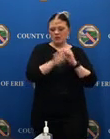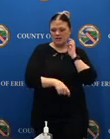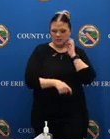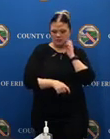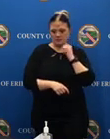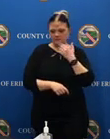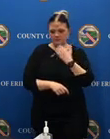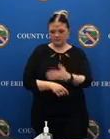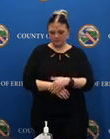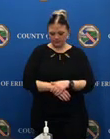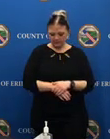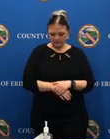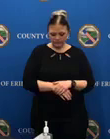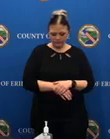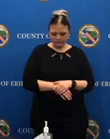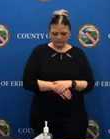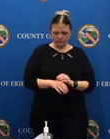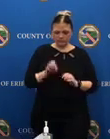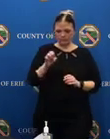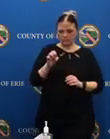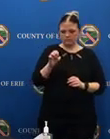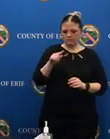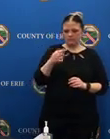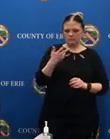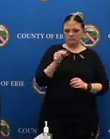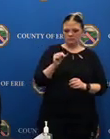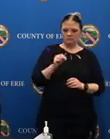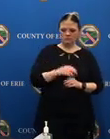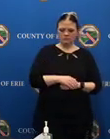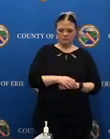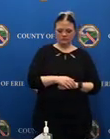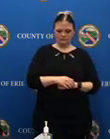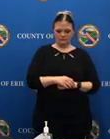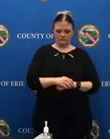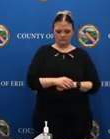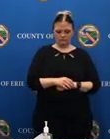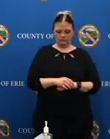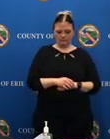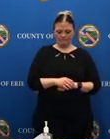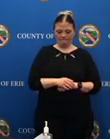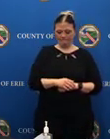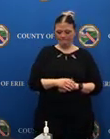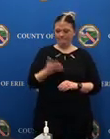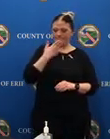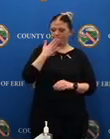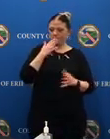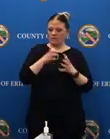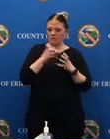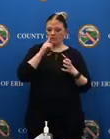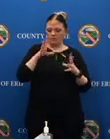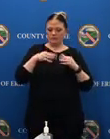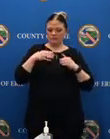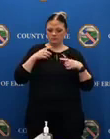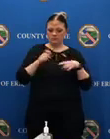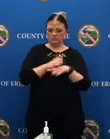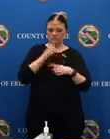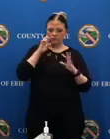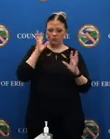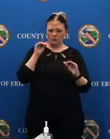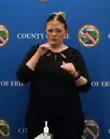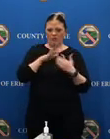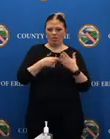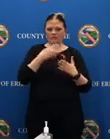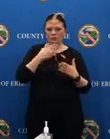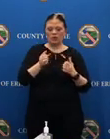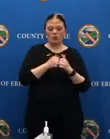thank you. Ethan Powers from B News. Hey, Mark. Thanks so much for taking my call. Hope all is well.